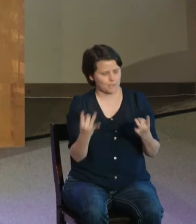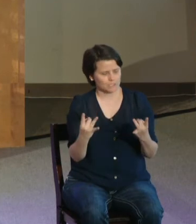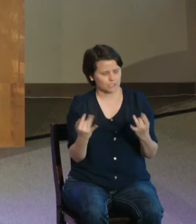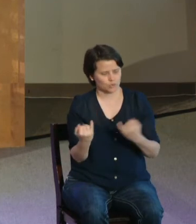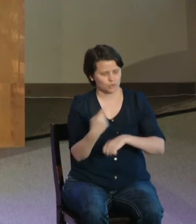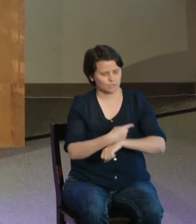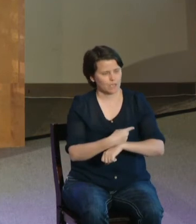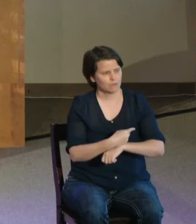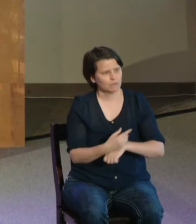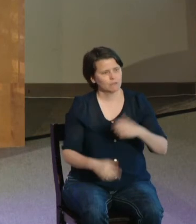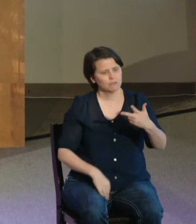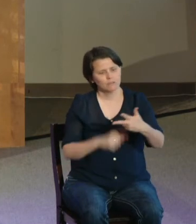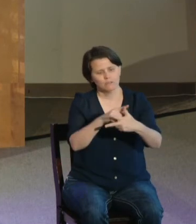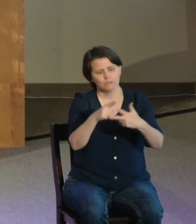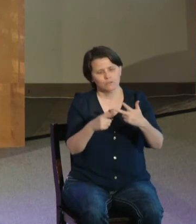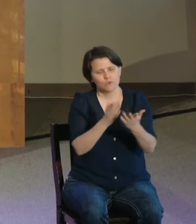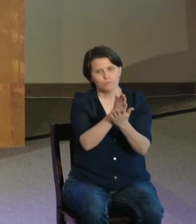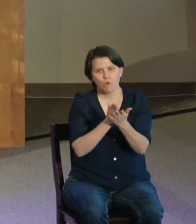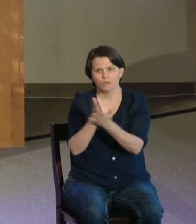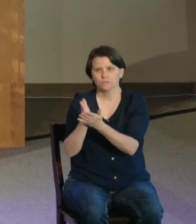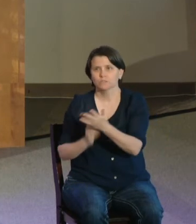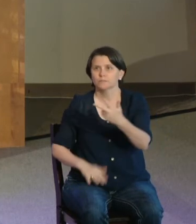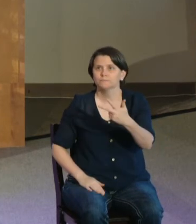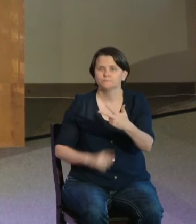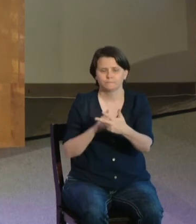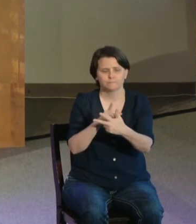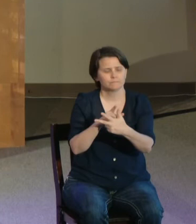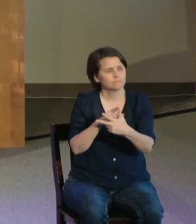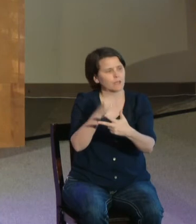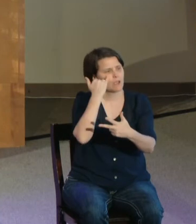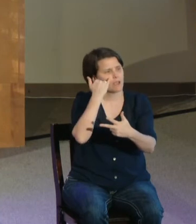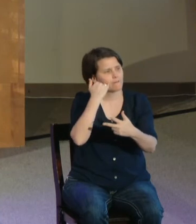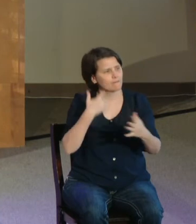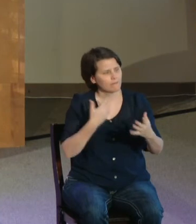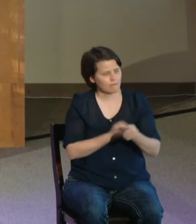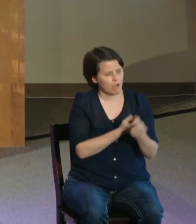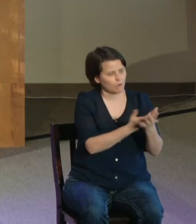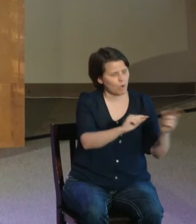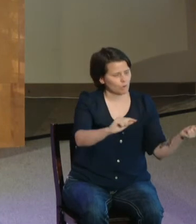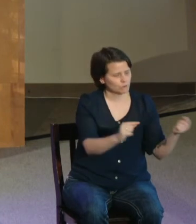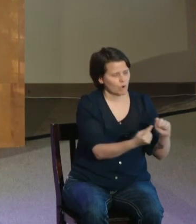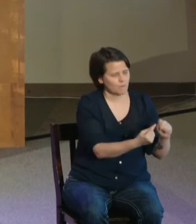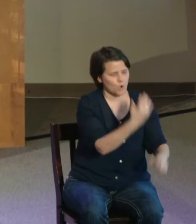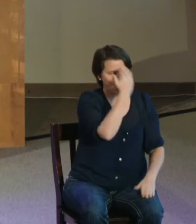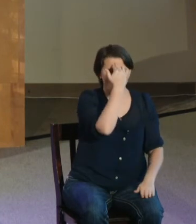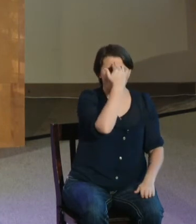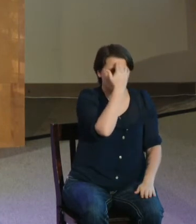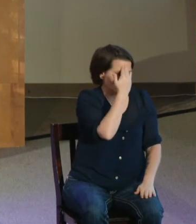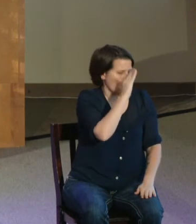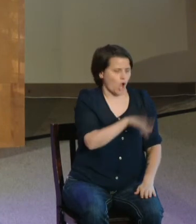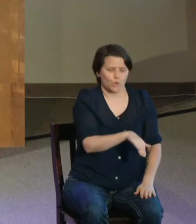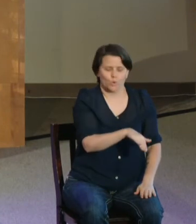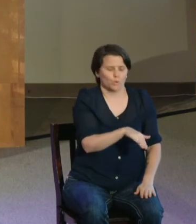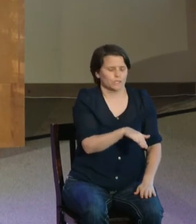It's 3 parts. To those whom I may have caused harm, knowingly or unknowingly, through